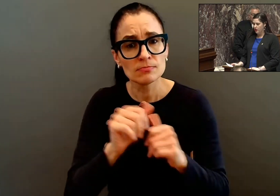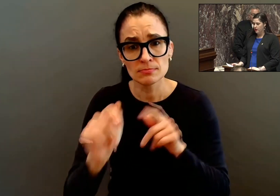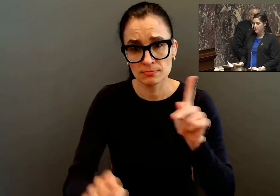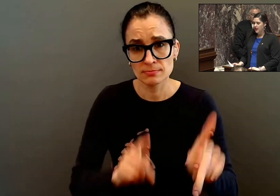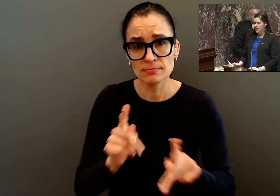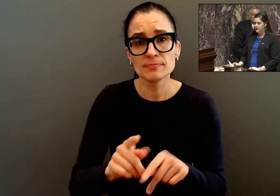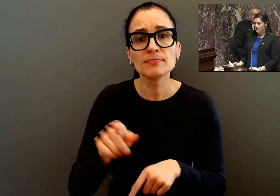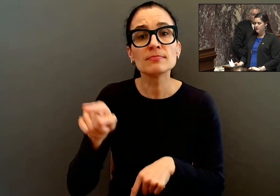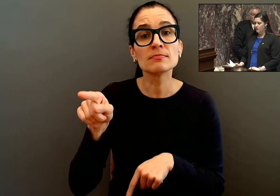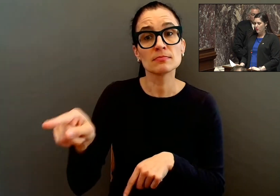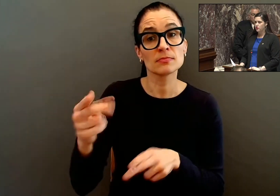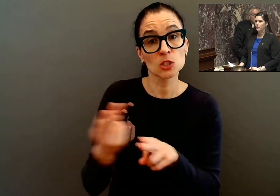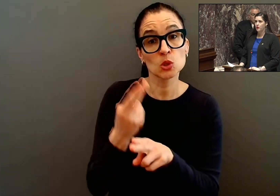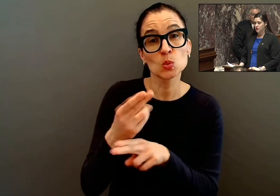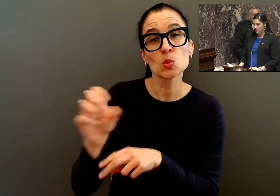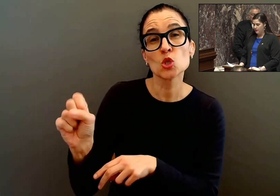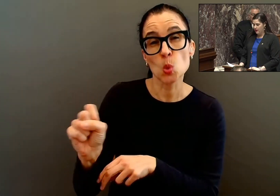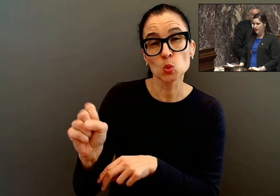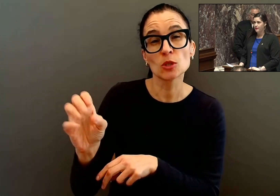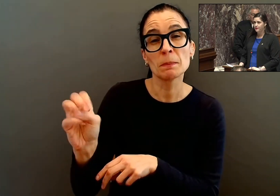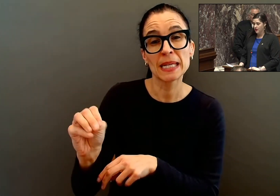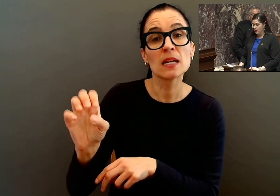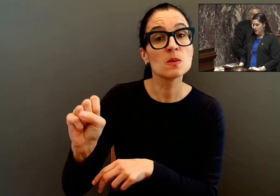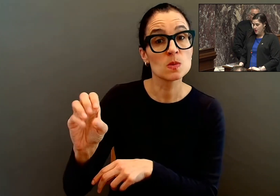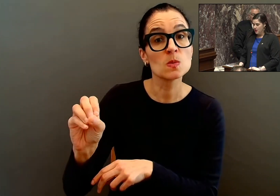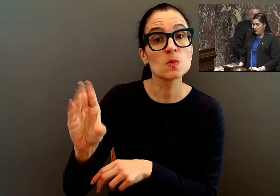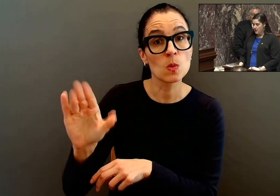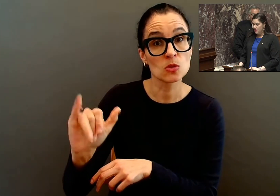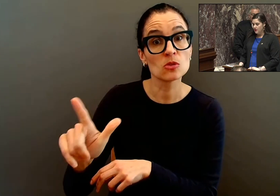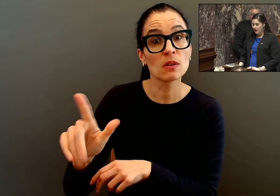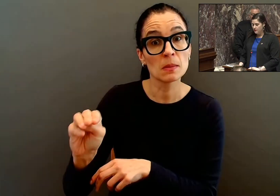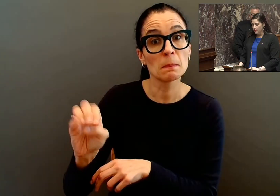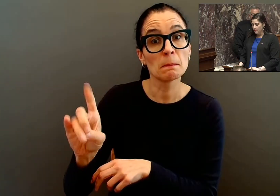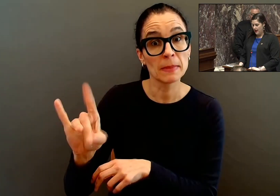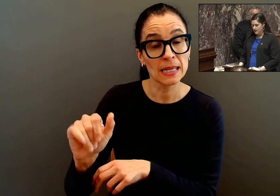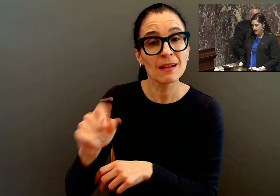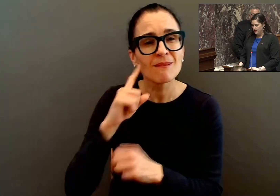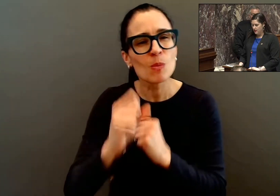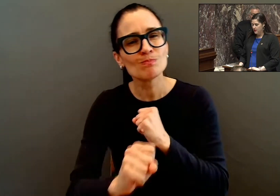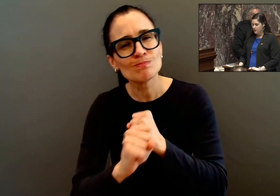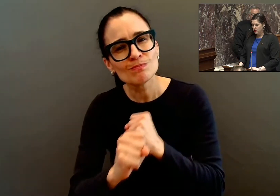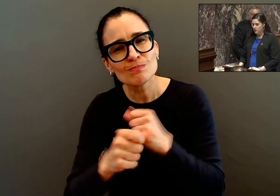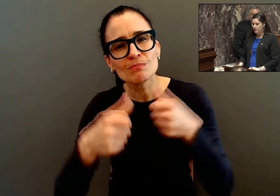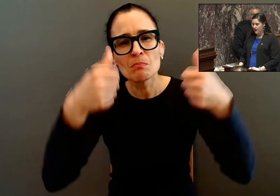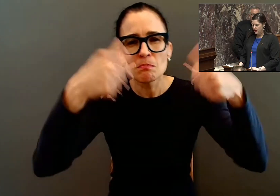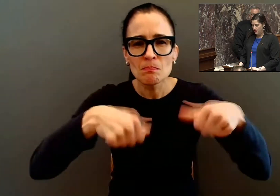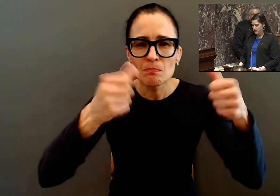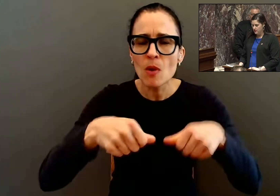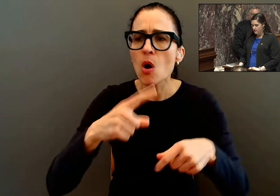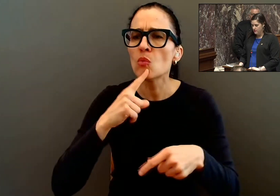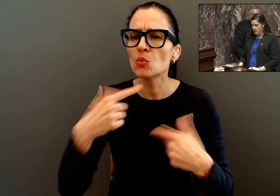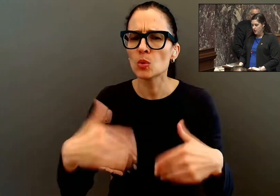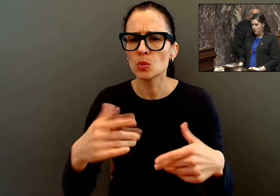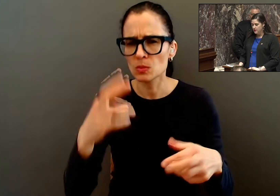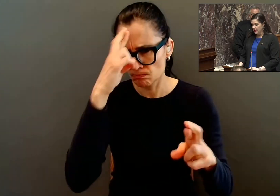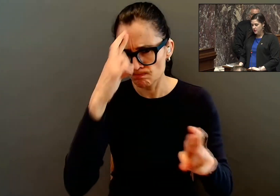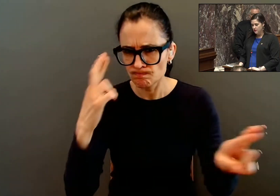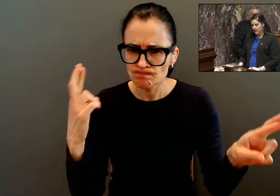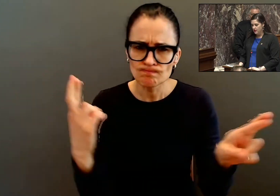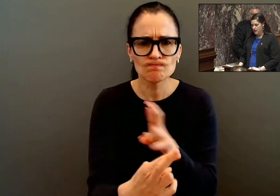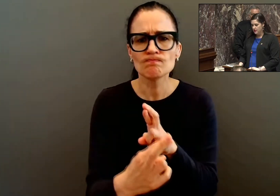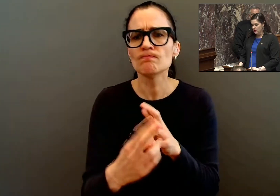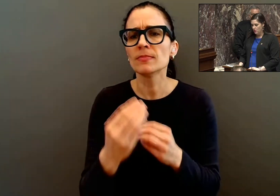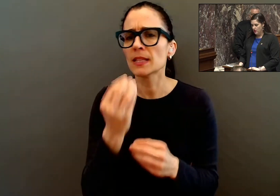store workers and safety of poultry workers was unparalleled. Even after her passing, Kim continued to be recognized. She was